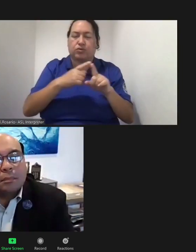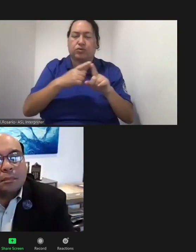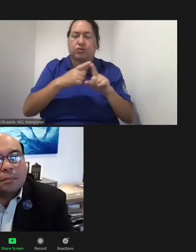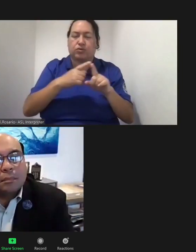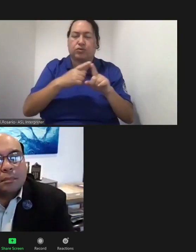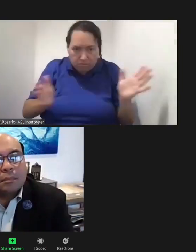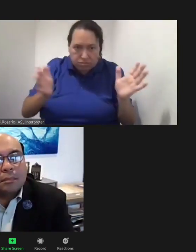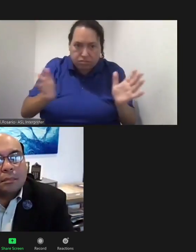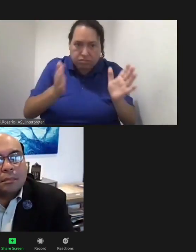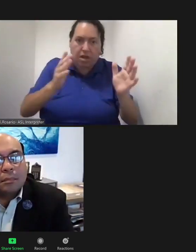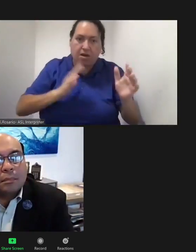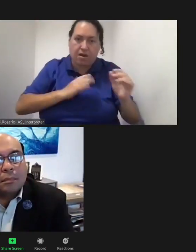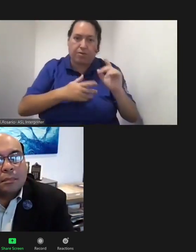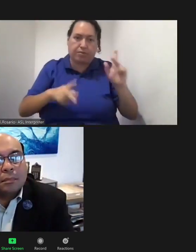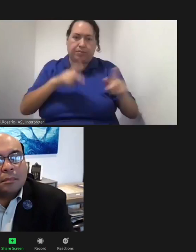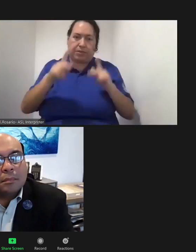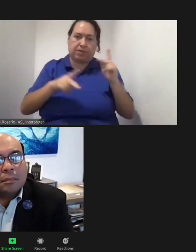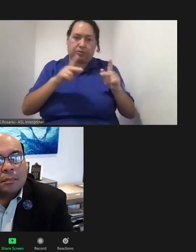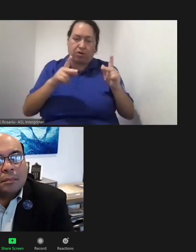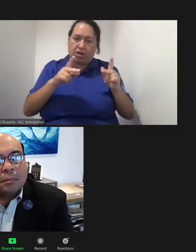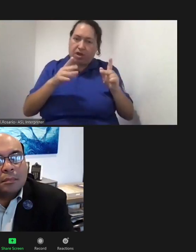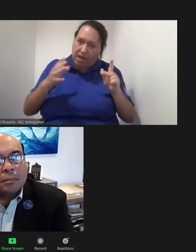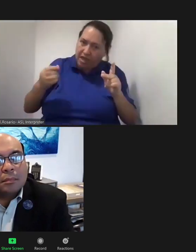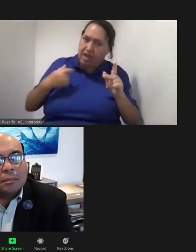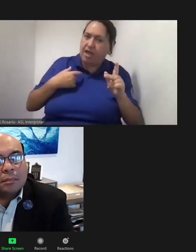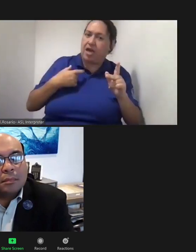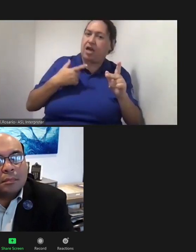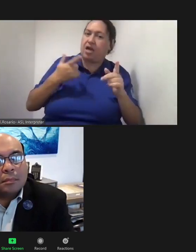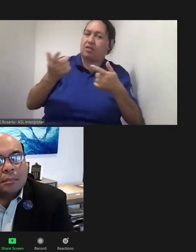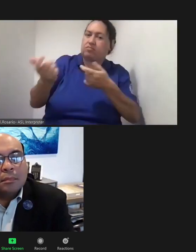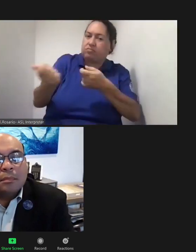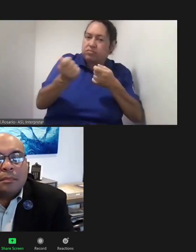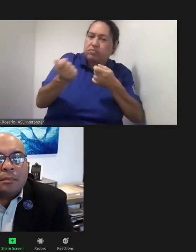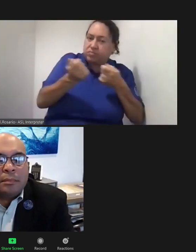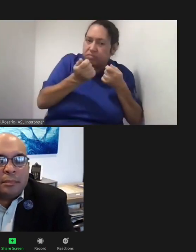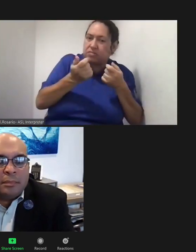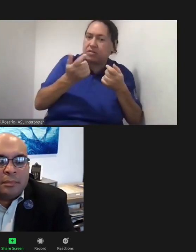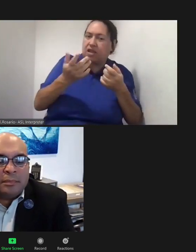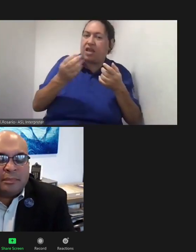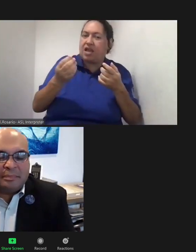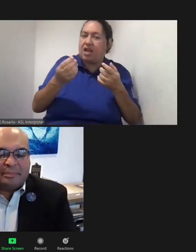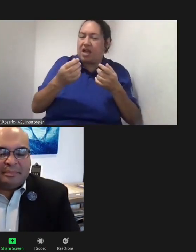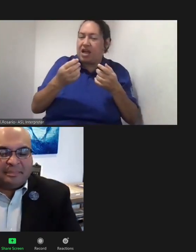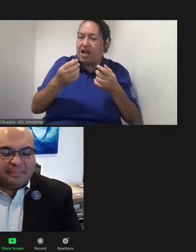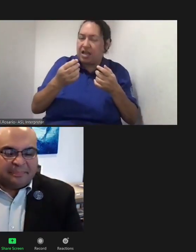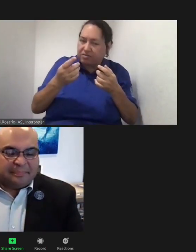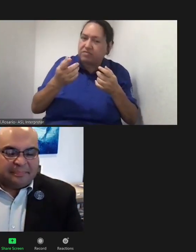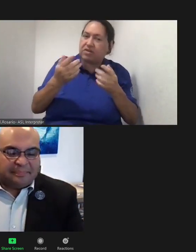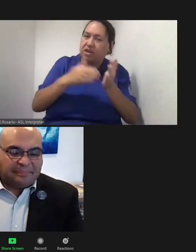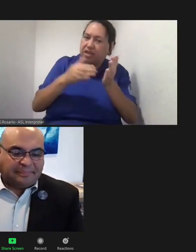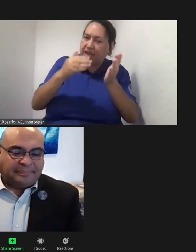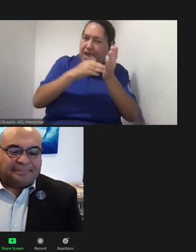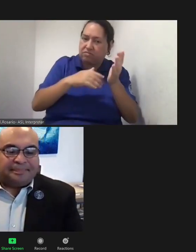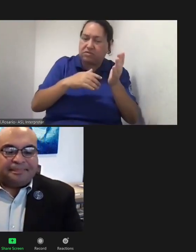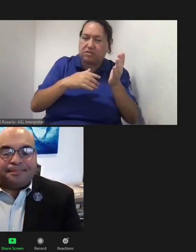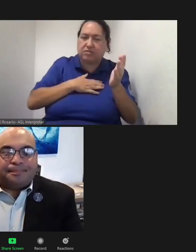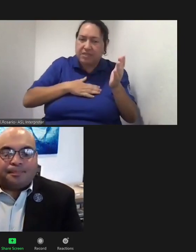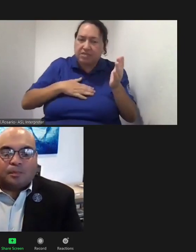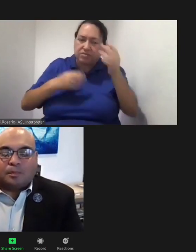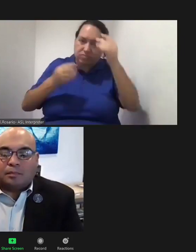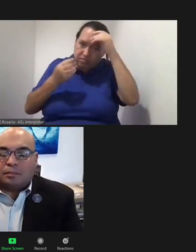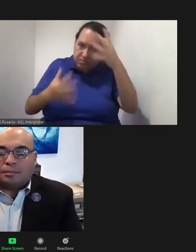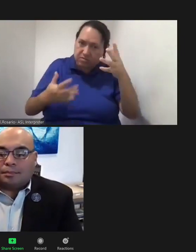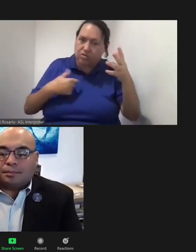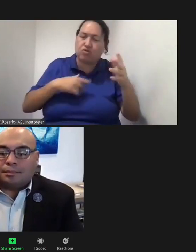encourage our people and persuade our people, and to, again, don't let your guards down, wear your